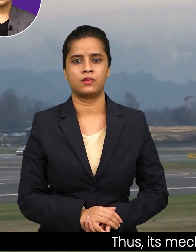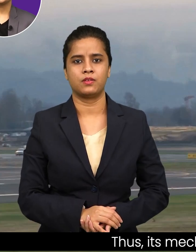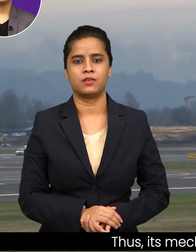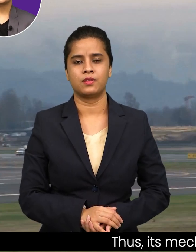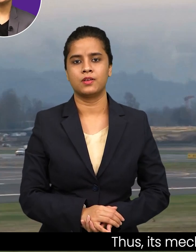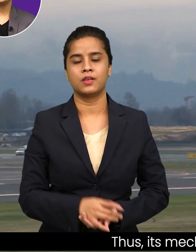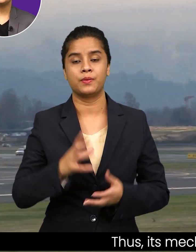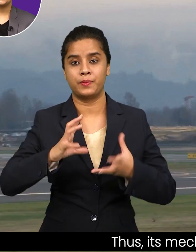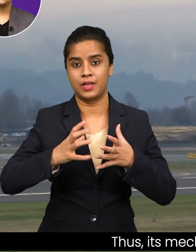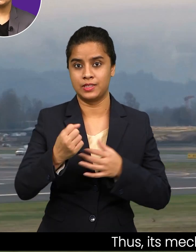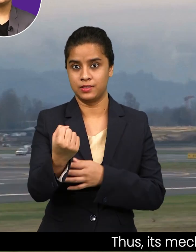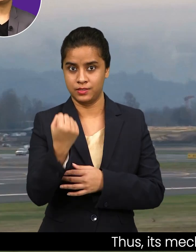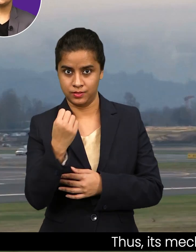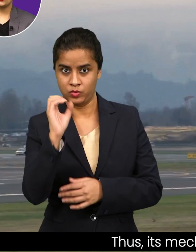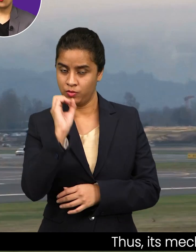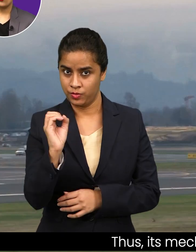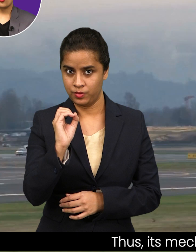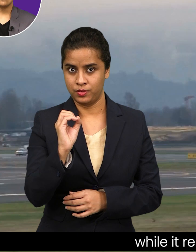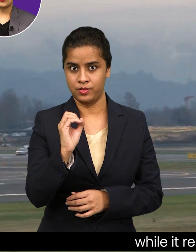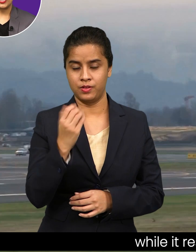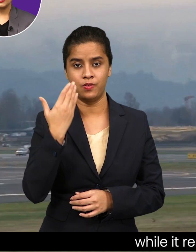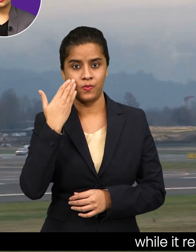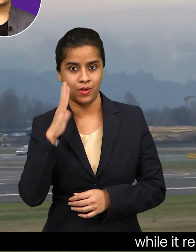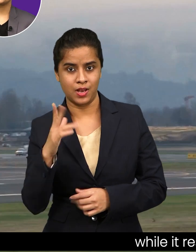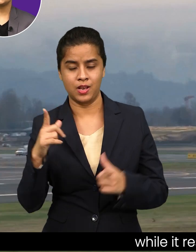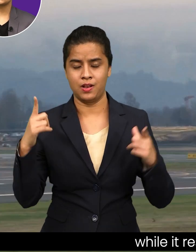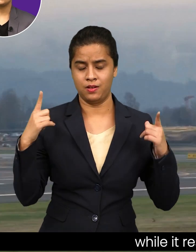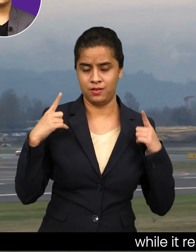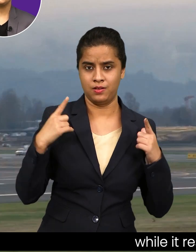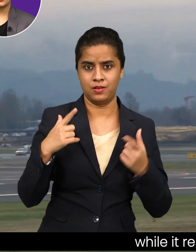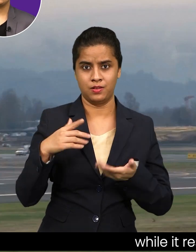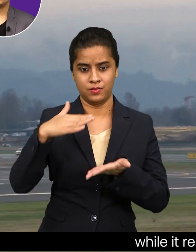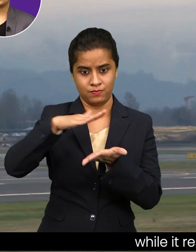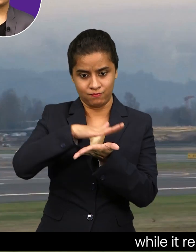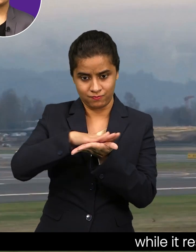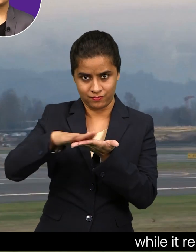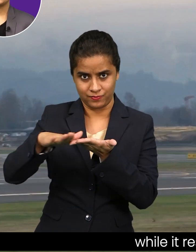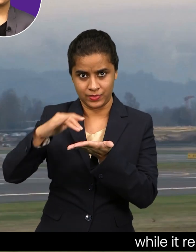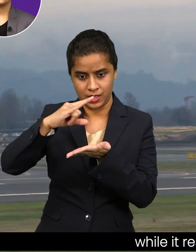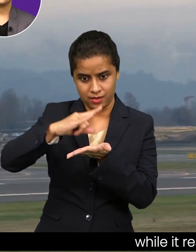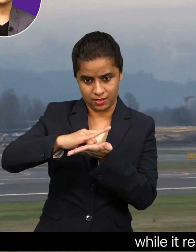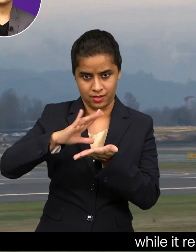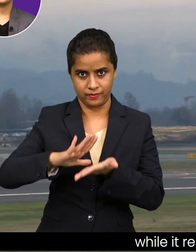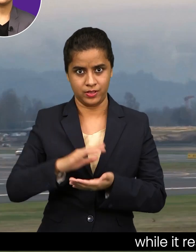Thus, its mechanical energy is 0 while its rest on the ground.